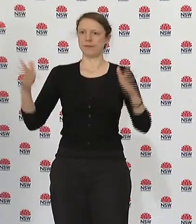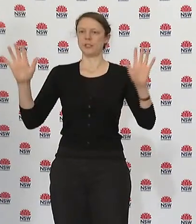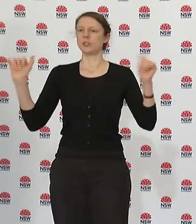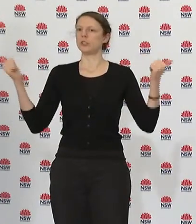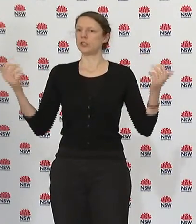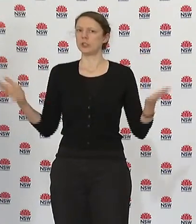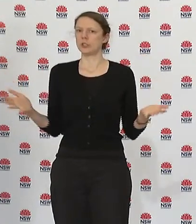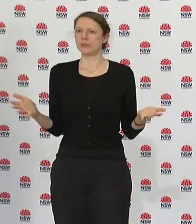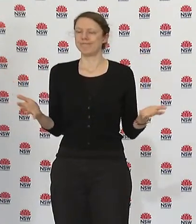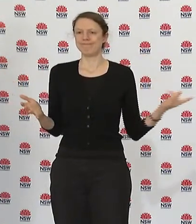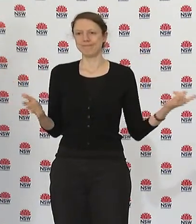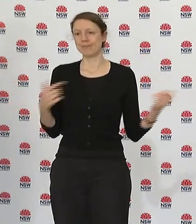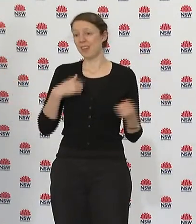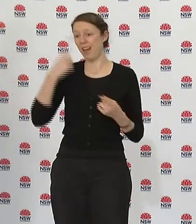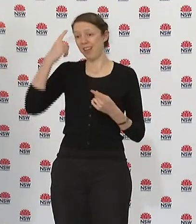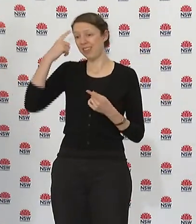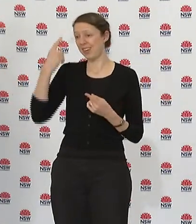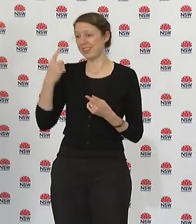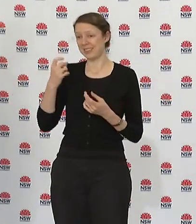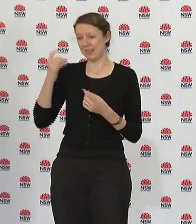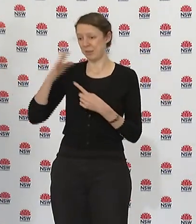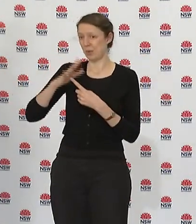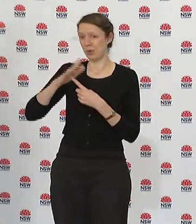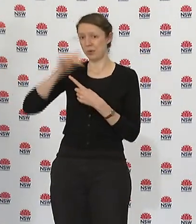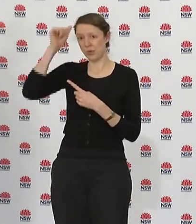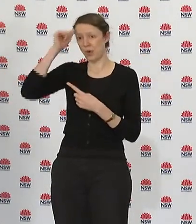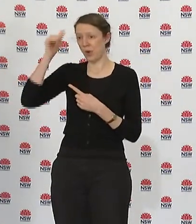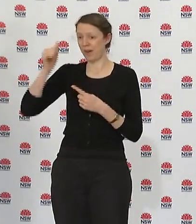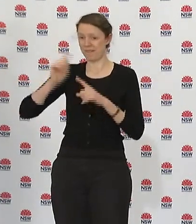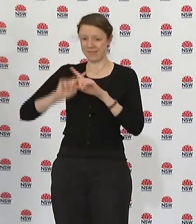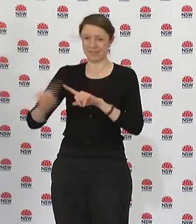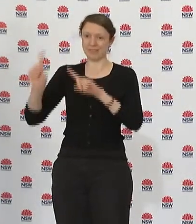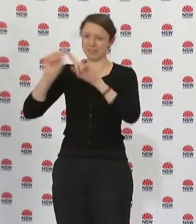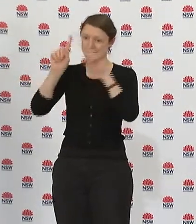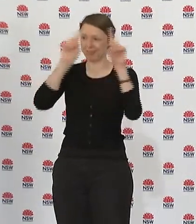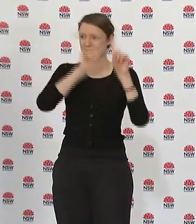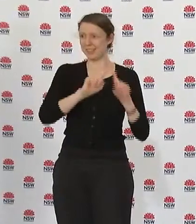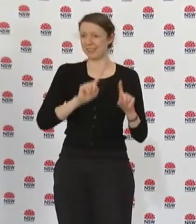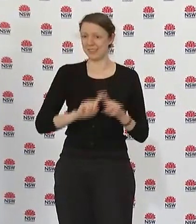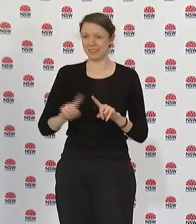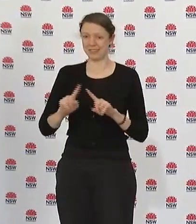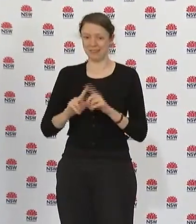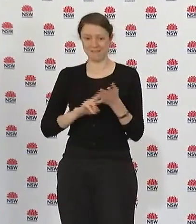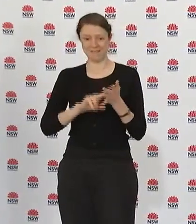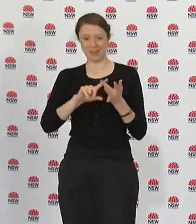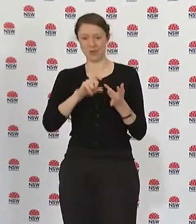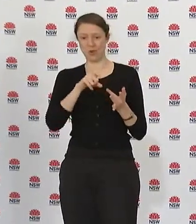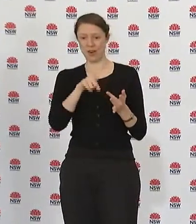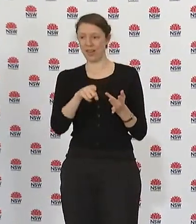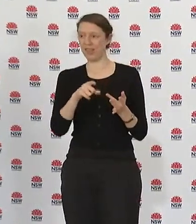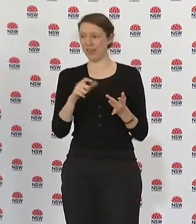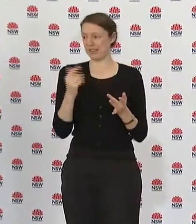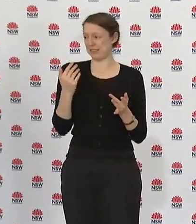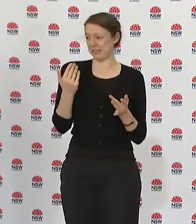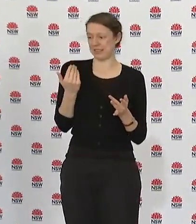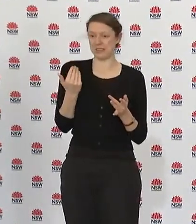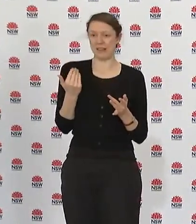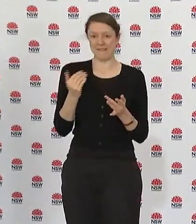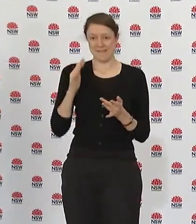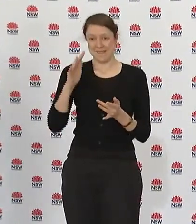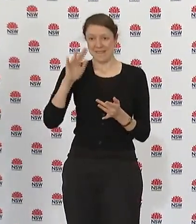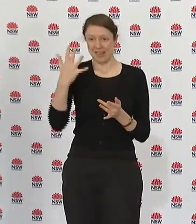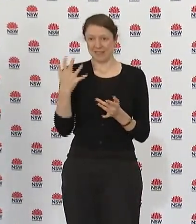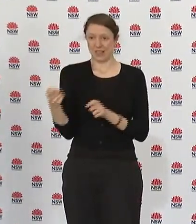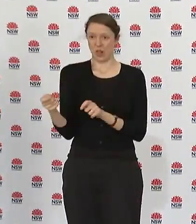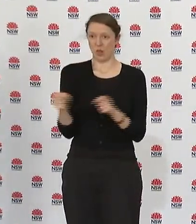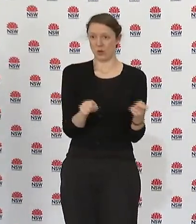own course and journey during the pandemic. Victoria is emerging out of its 5th lockdown. And I appreciate people